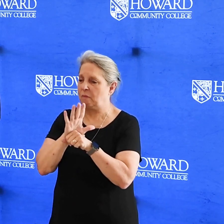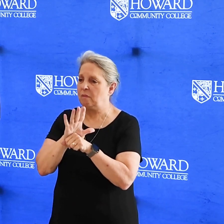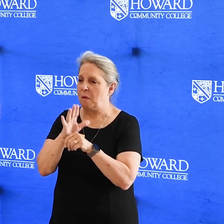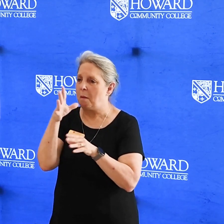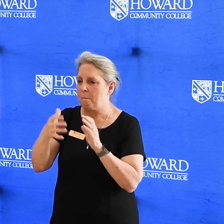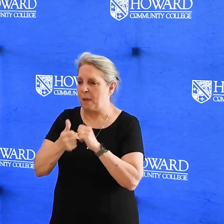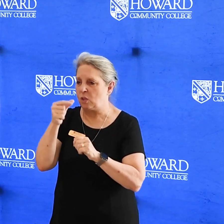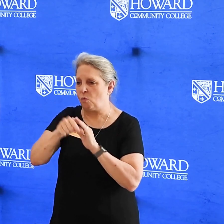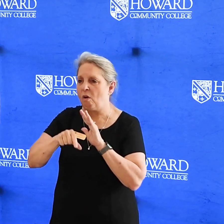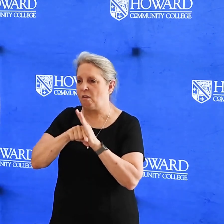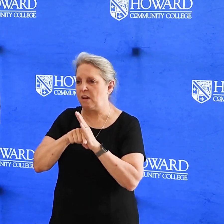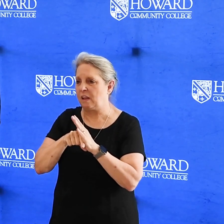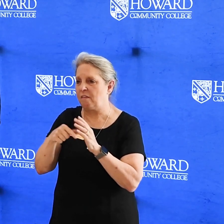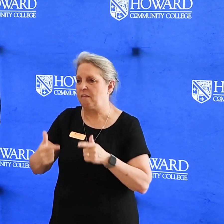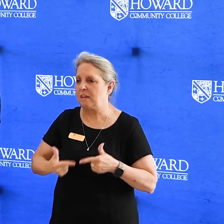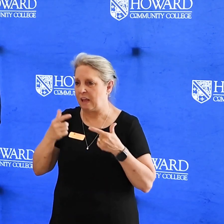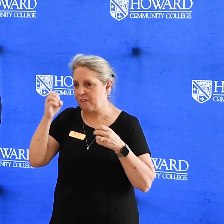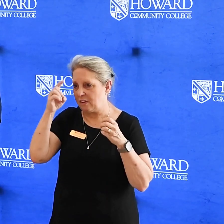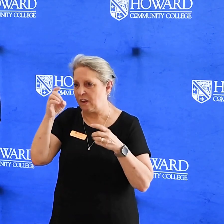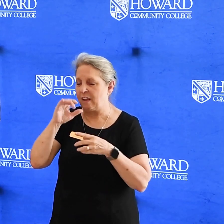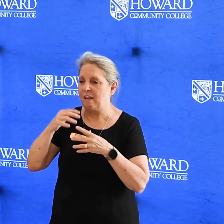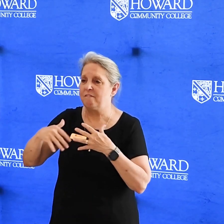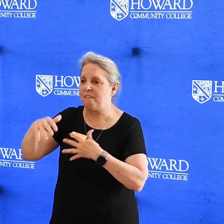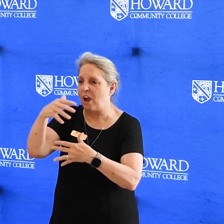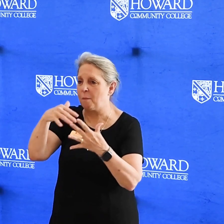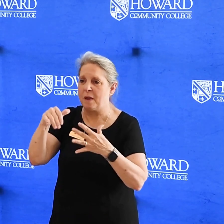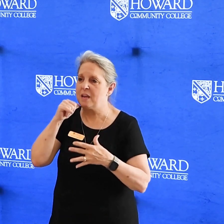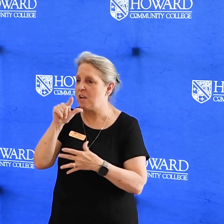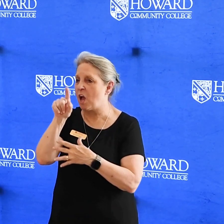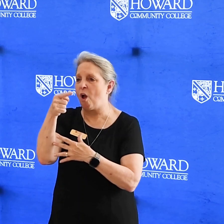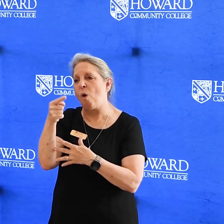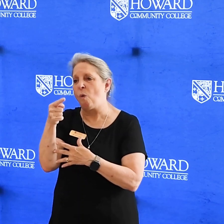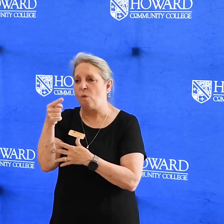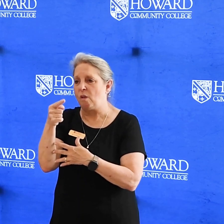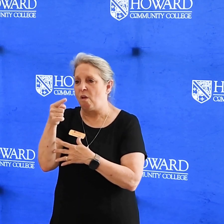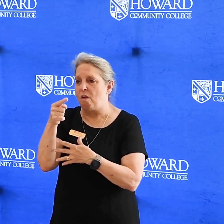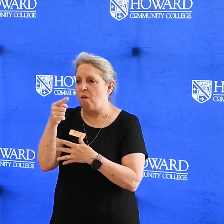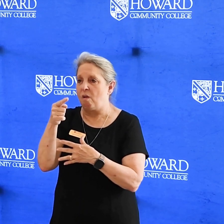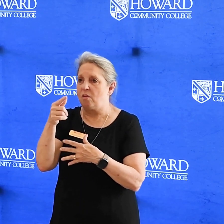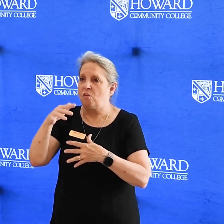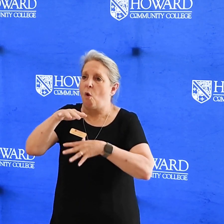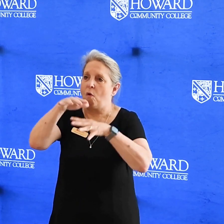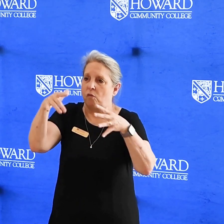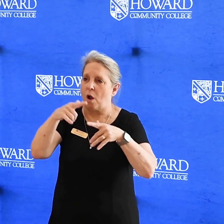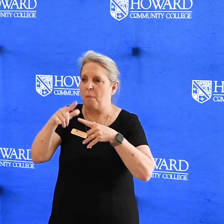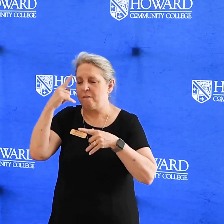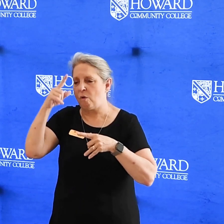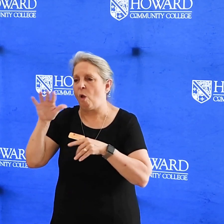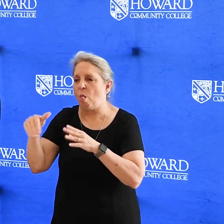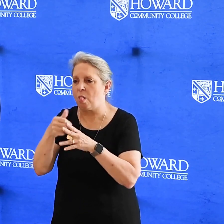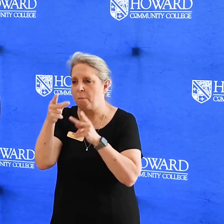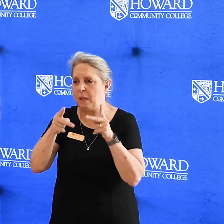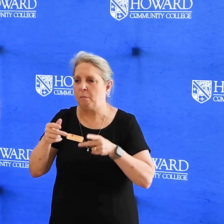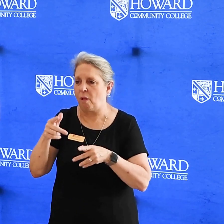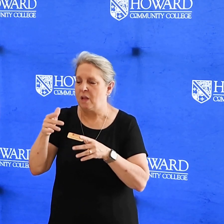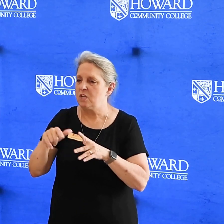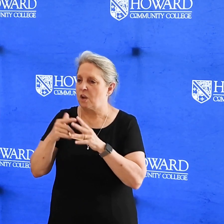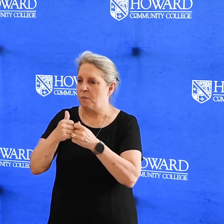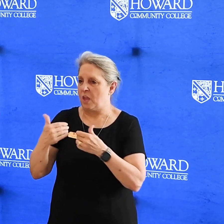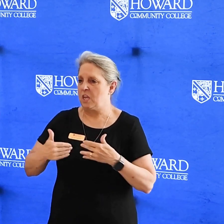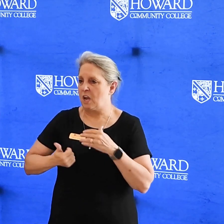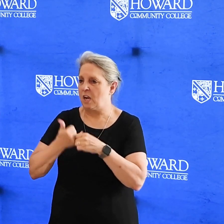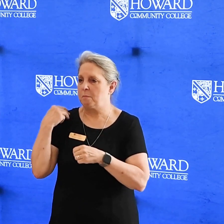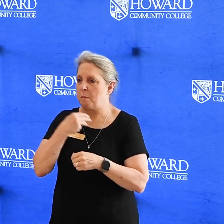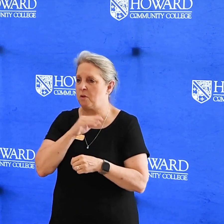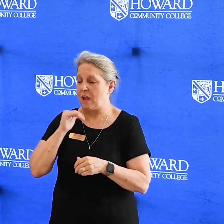quality of life and educational environment, not merely overall, but for all. And that begins with our youngest members of our